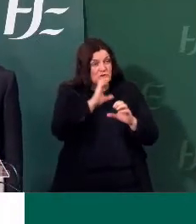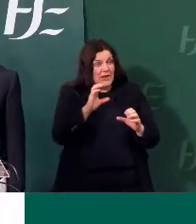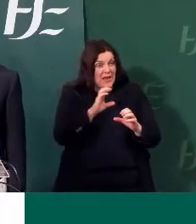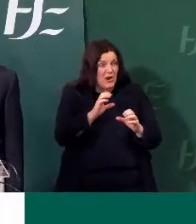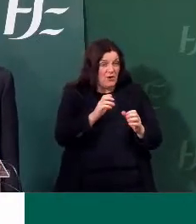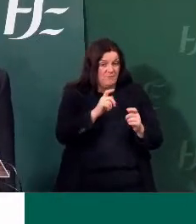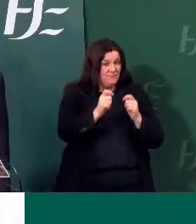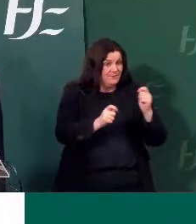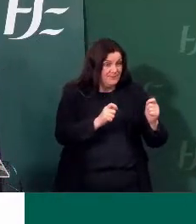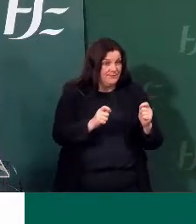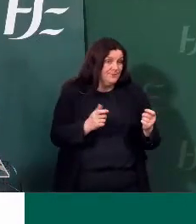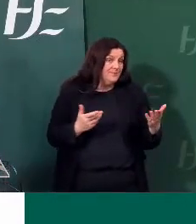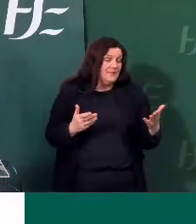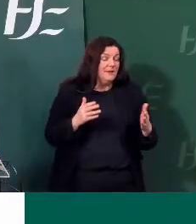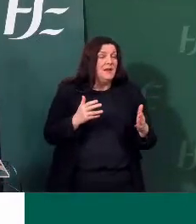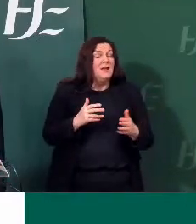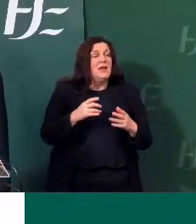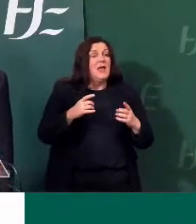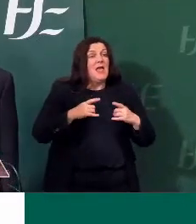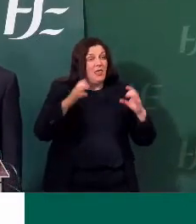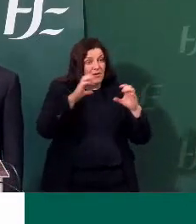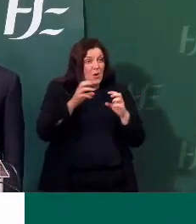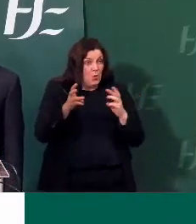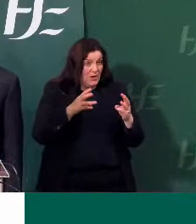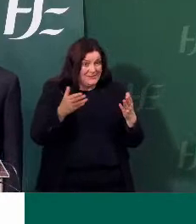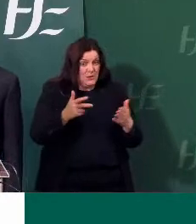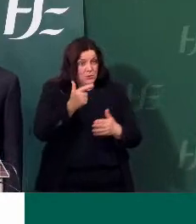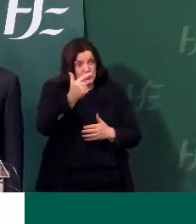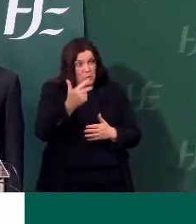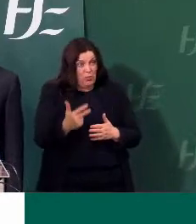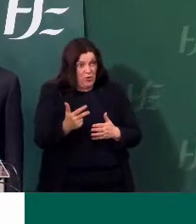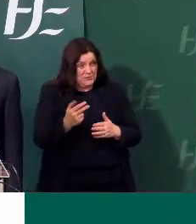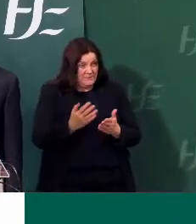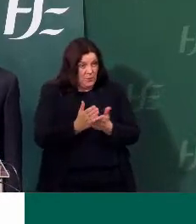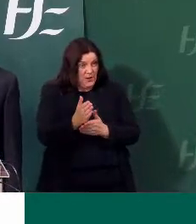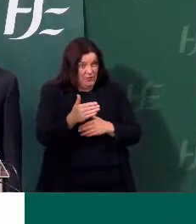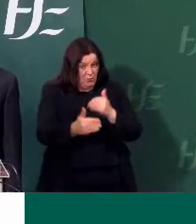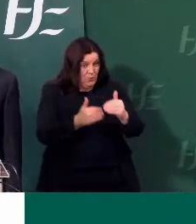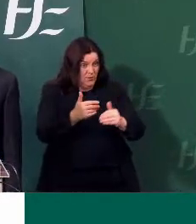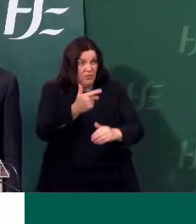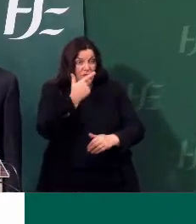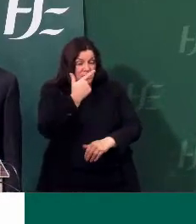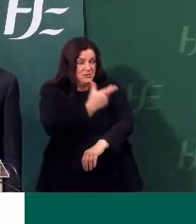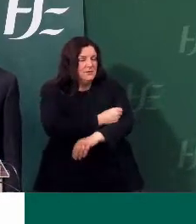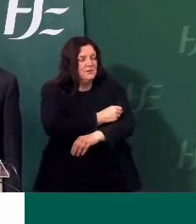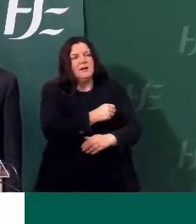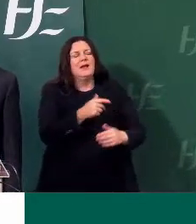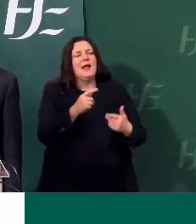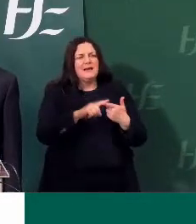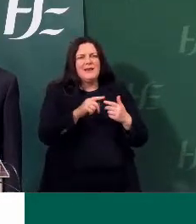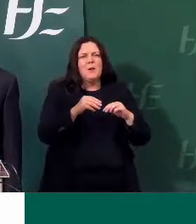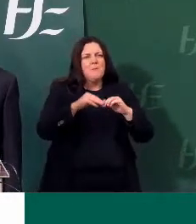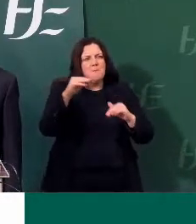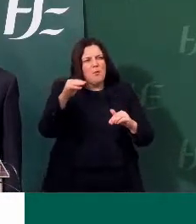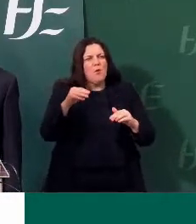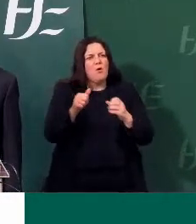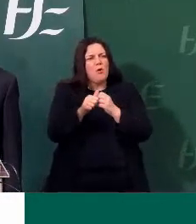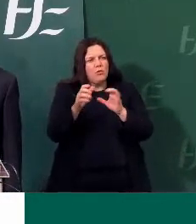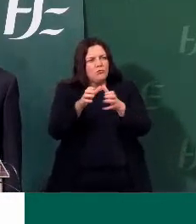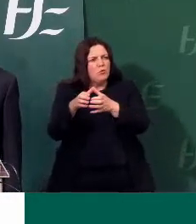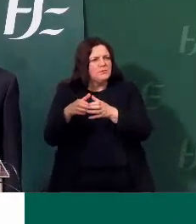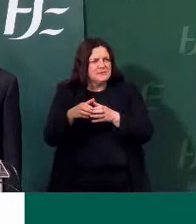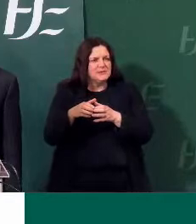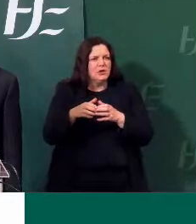61%. Healthcare workers, now 2/3 way through them, and the other eligible groups who will be coming on in December, namely